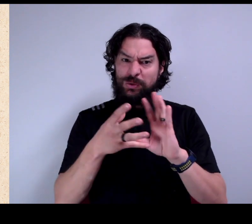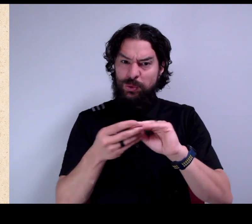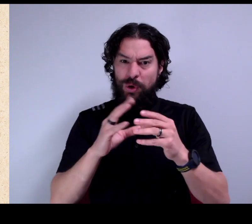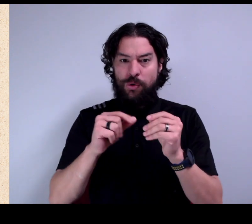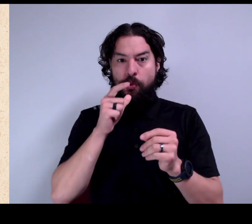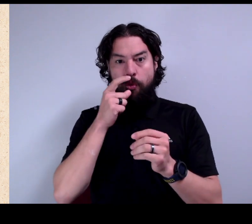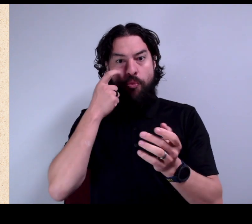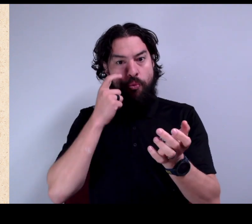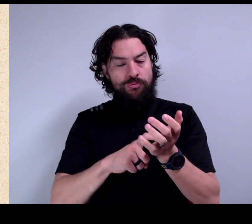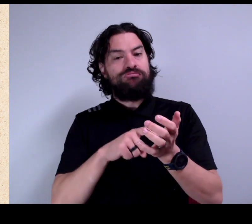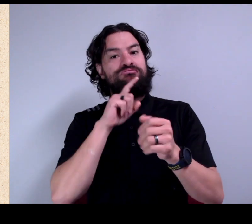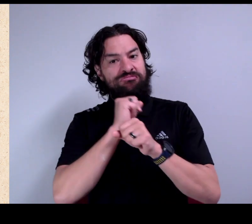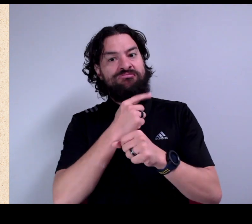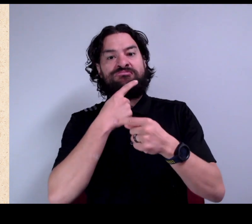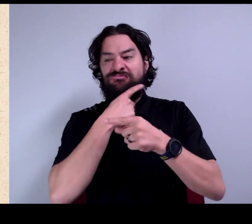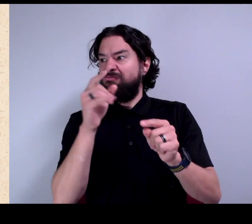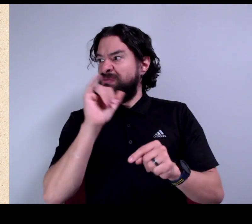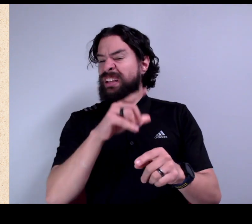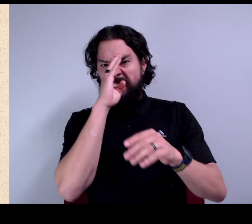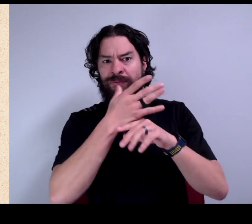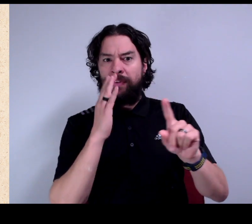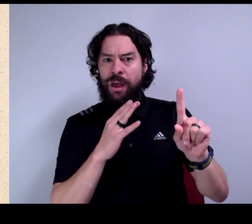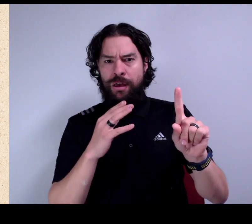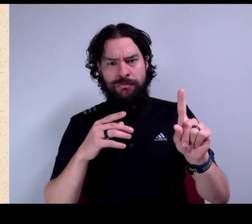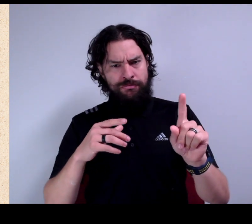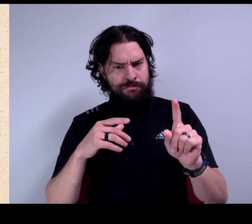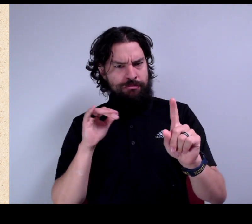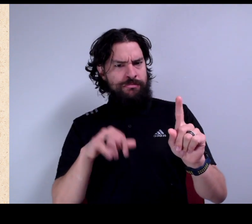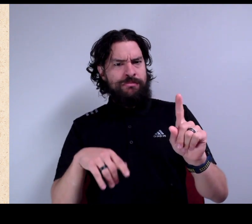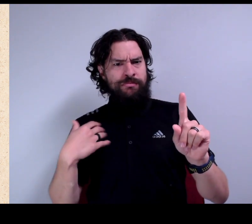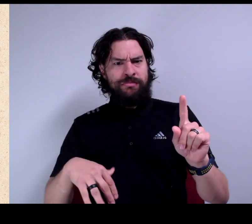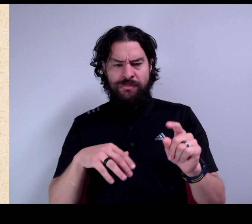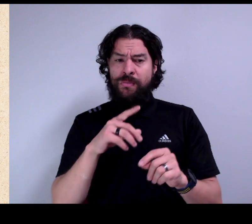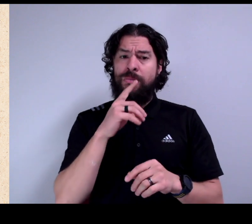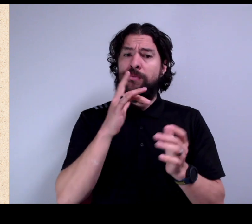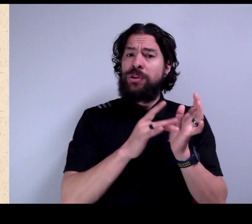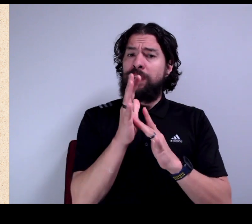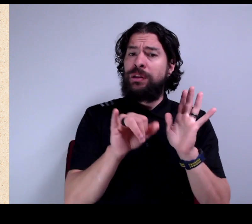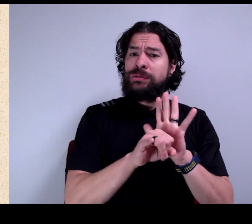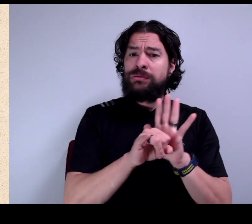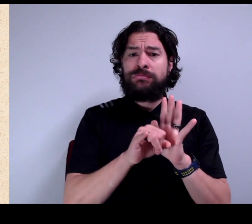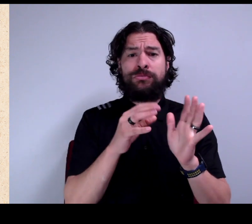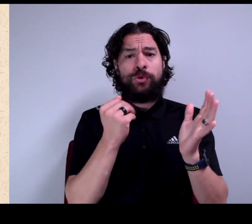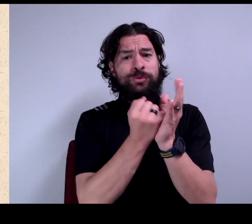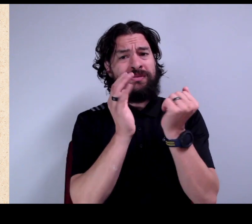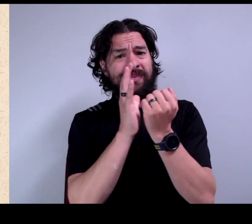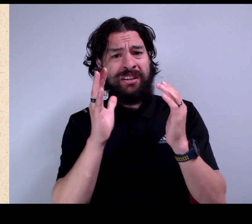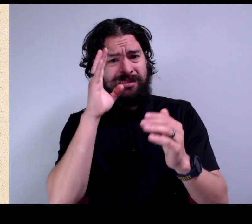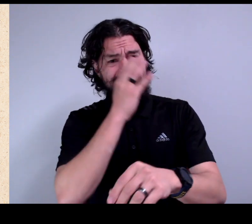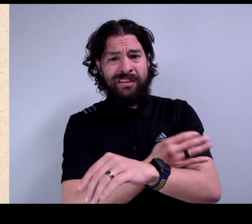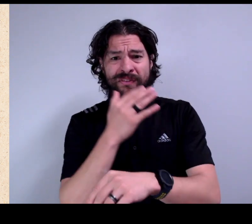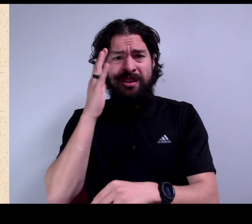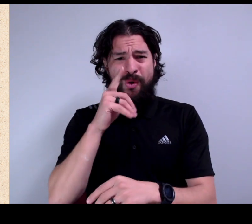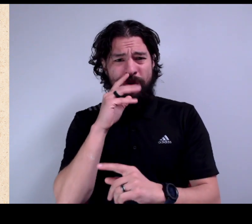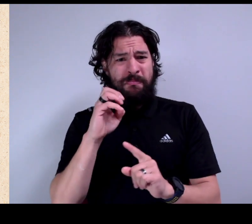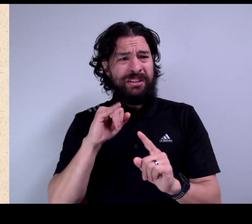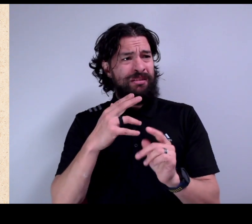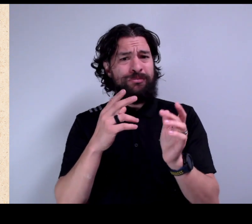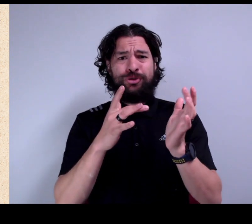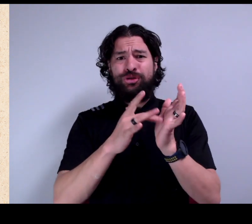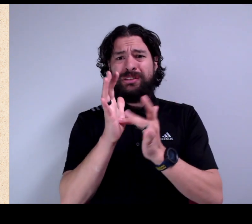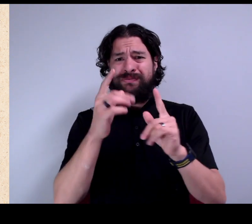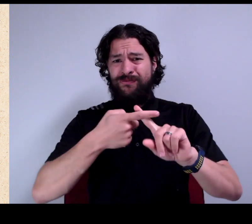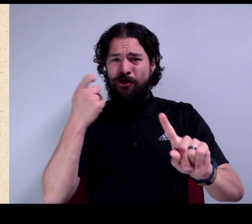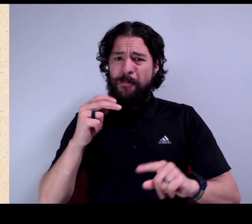story to recognize the story's shocking claim about Jesus' identity, that it's the crucified Son of God who's the